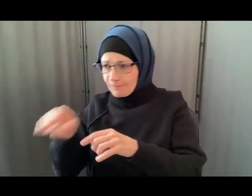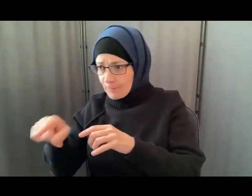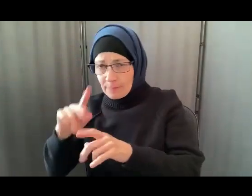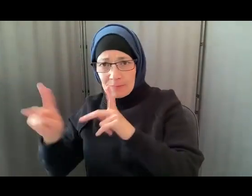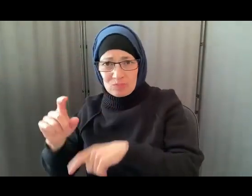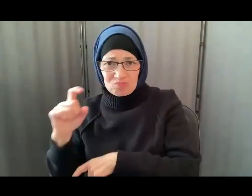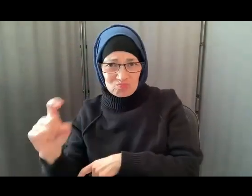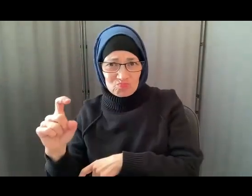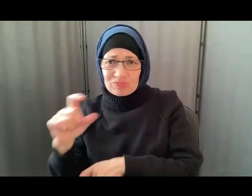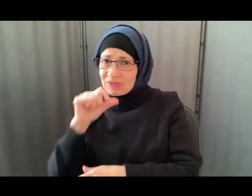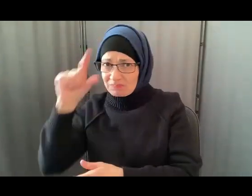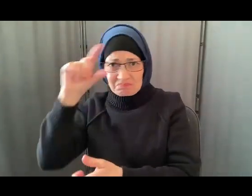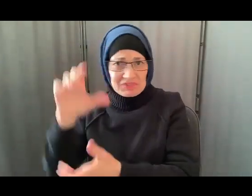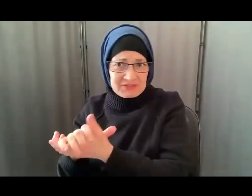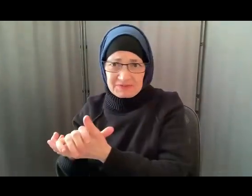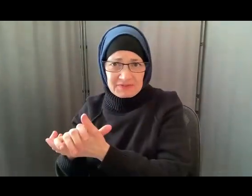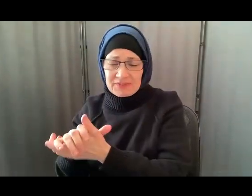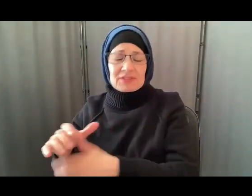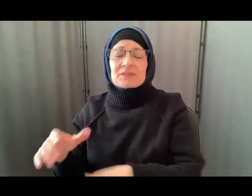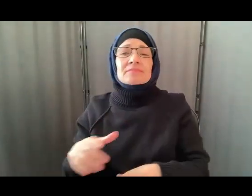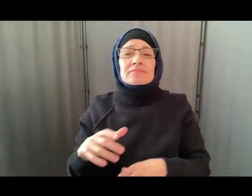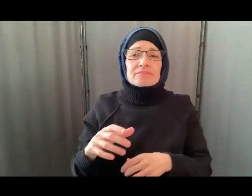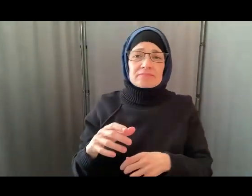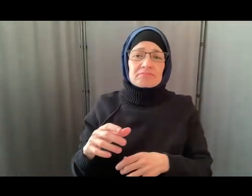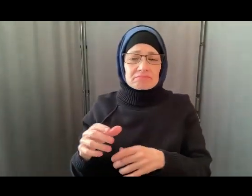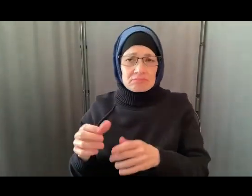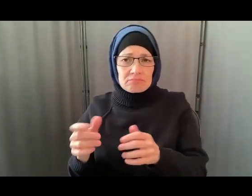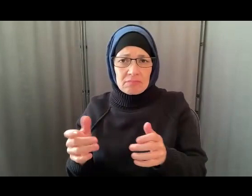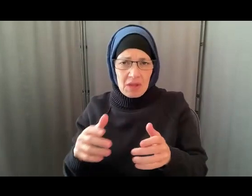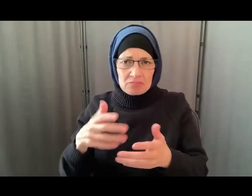were with the Prophet sallallahu alaihi wasallam